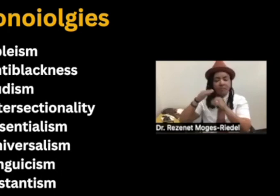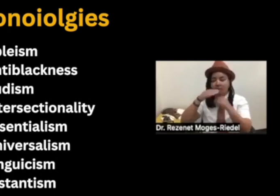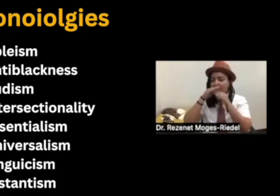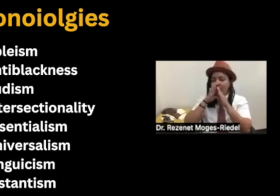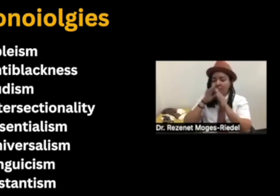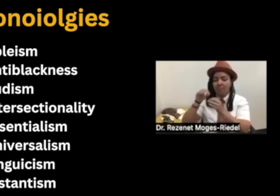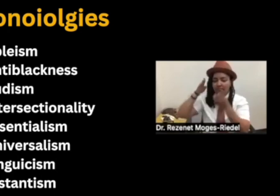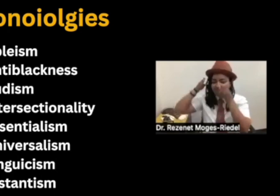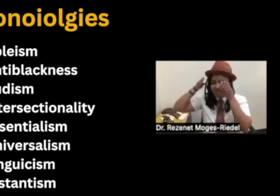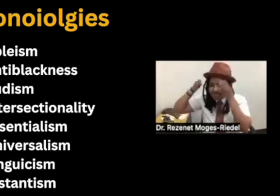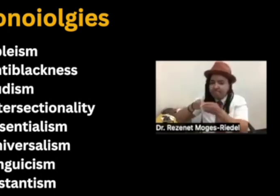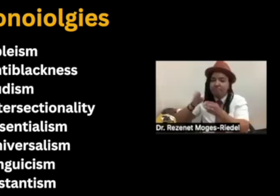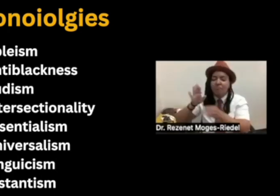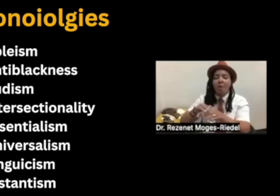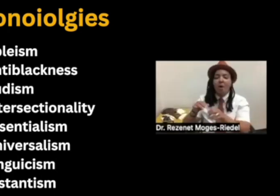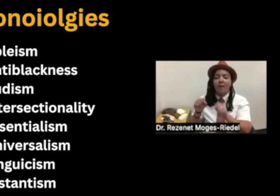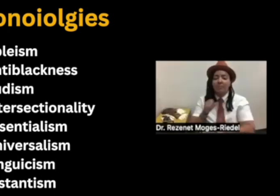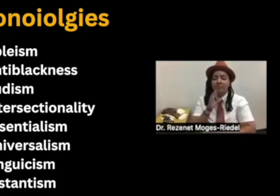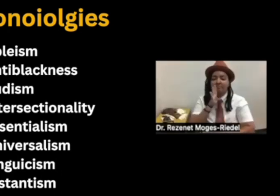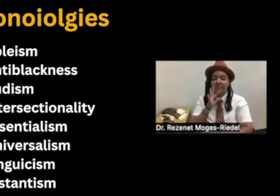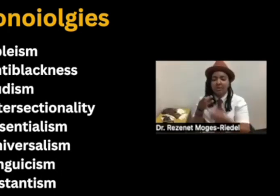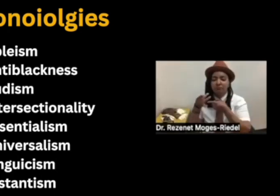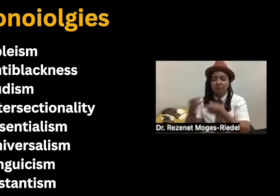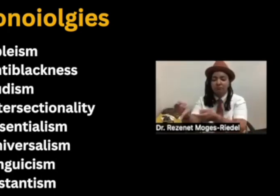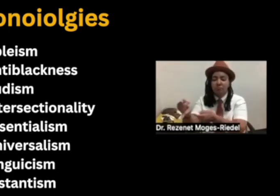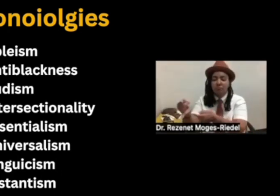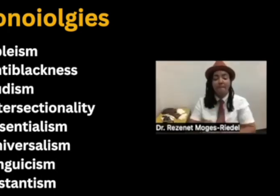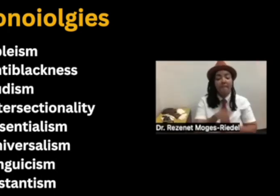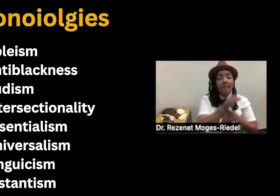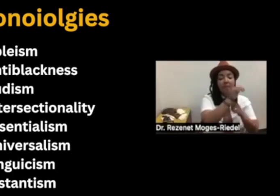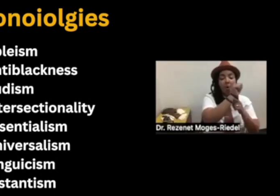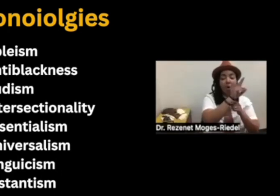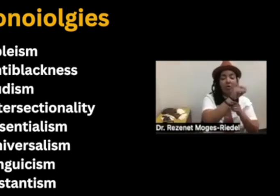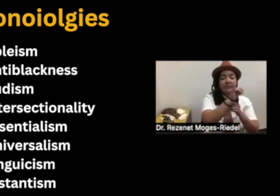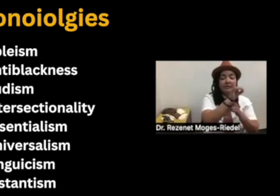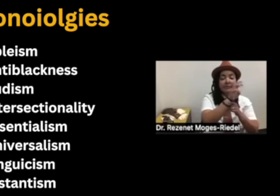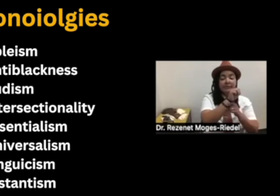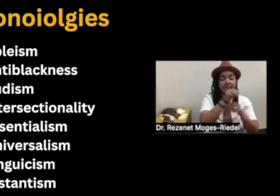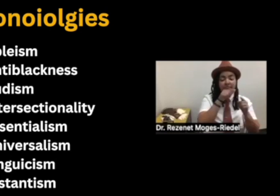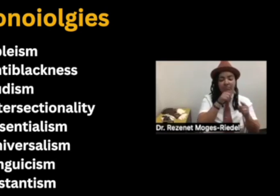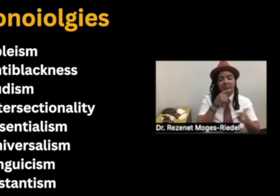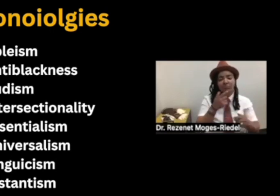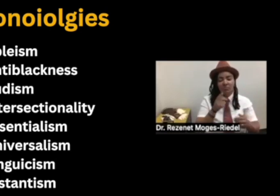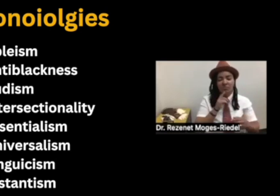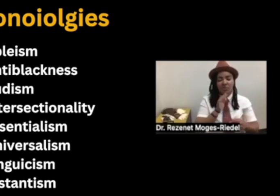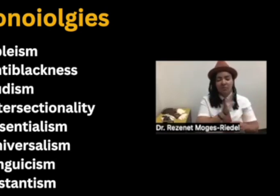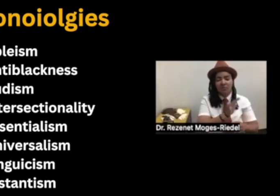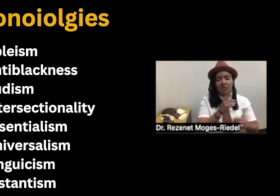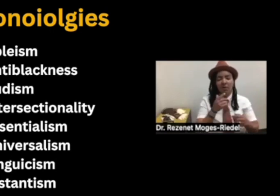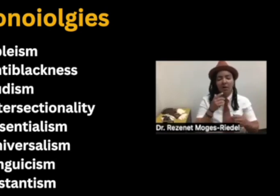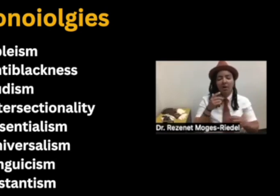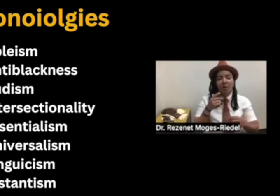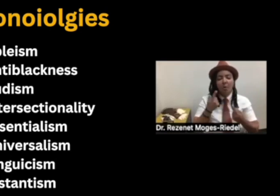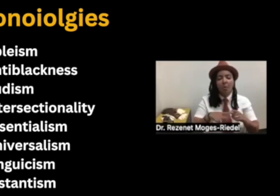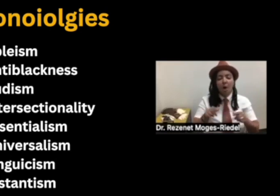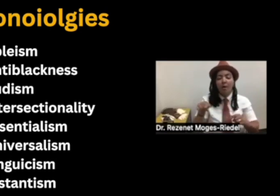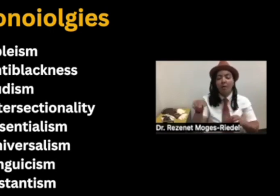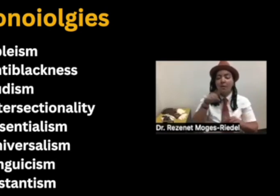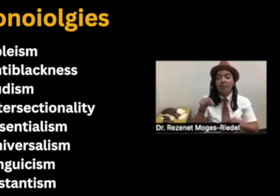There also is a focus on someone being able to speak fluently and being able to speak